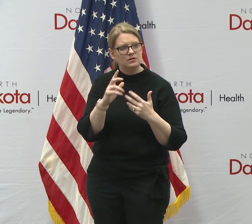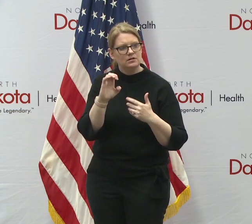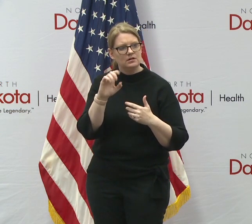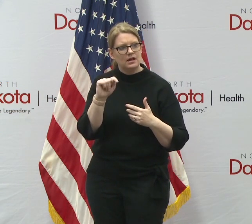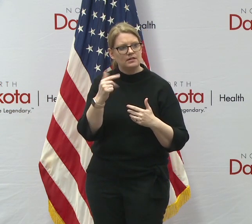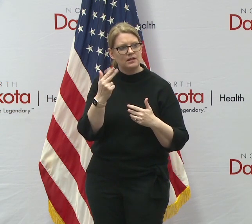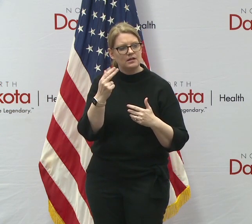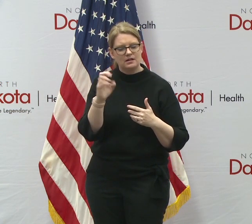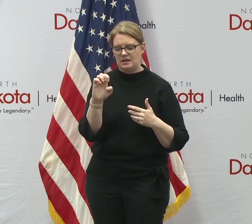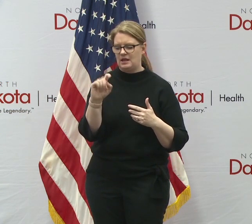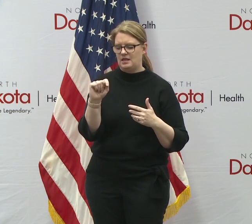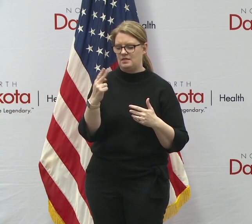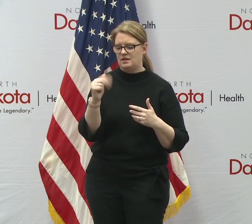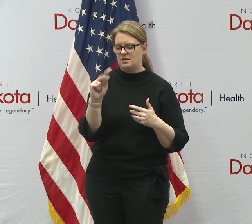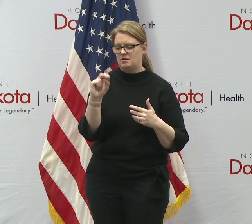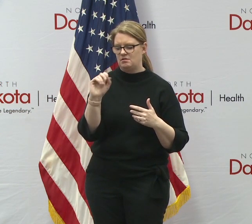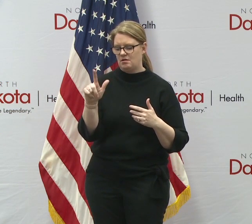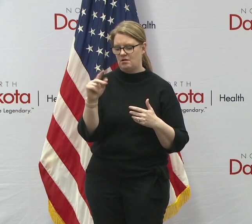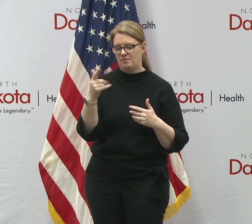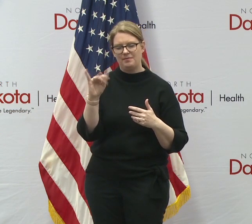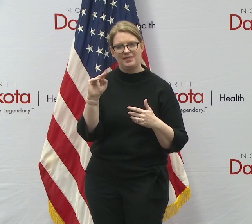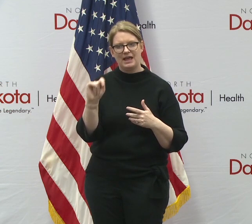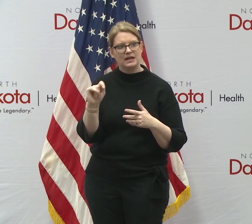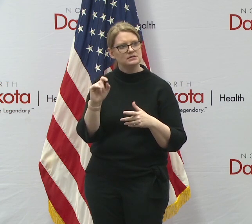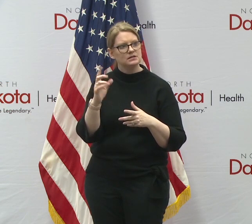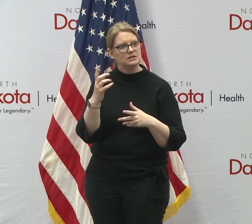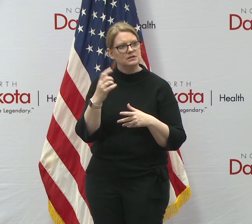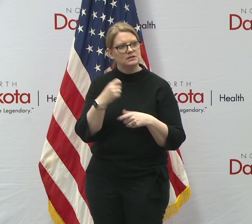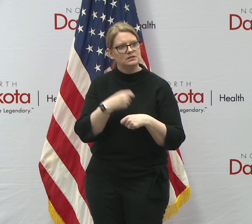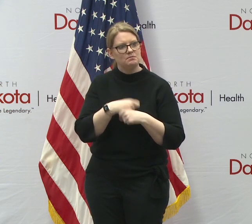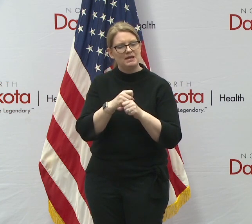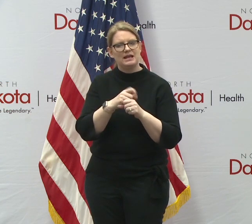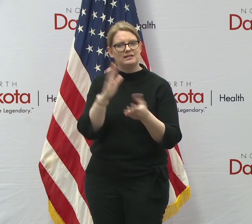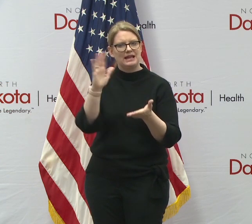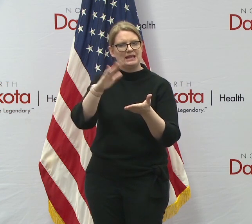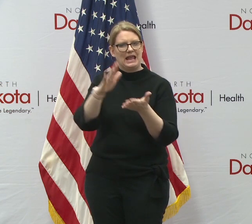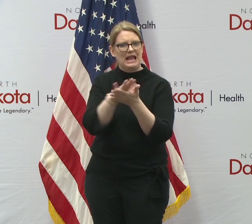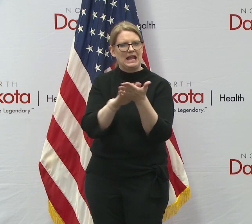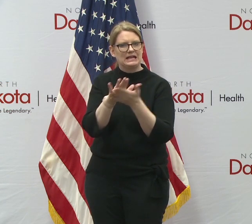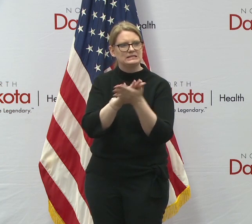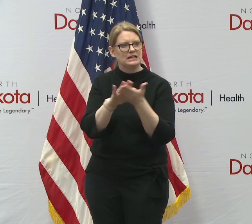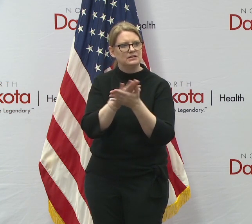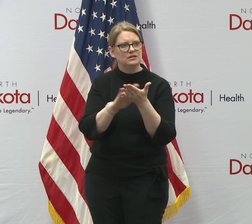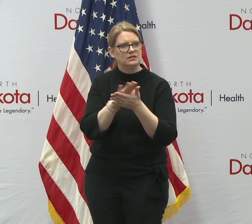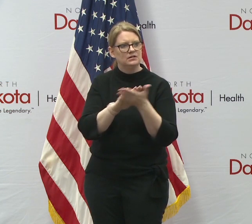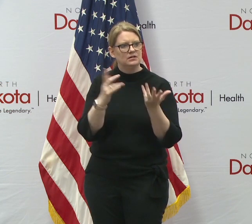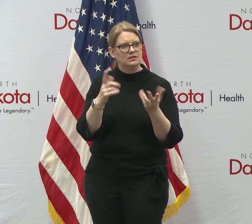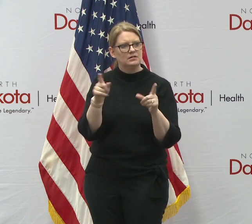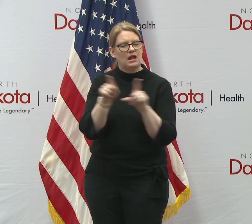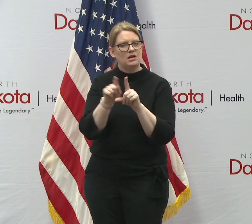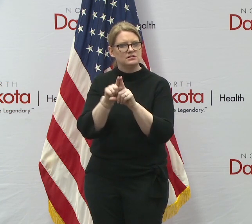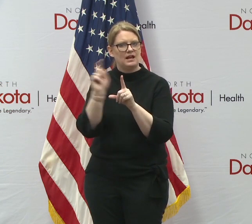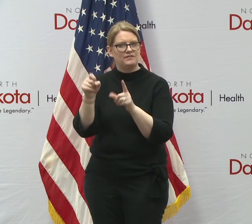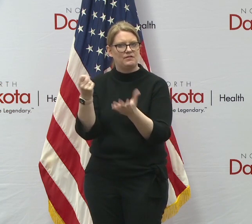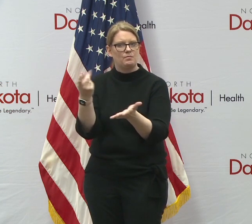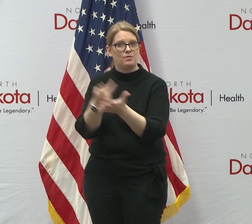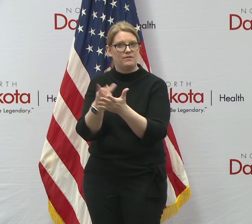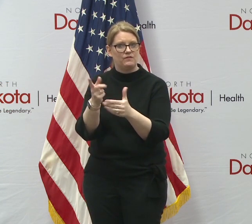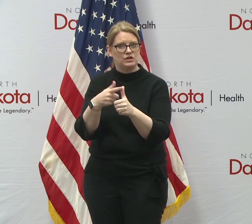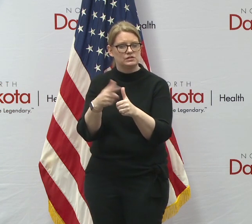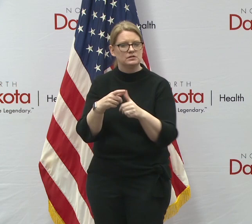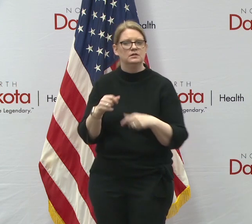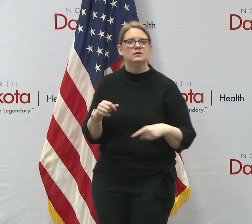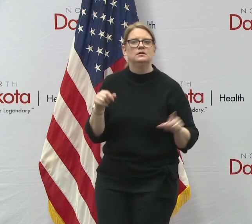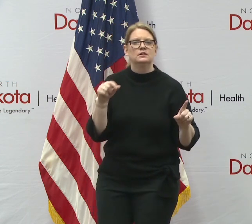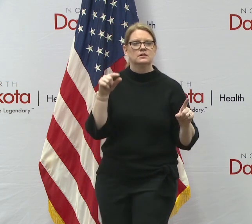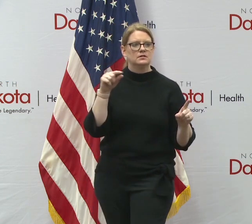produce this hand sanitizer. Are those the vendors you were talking about? They also must get approval first. So the